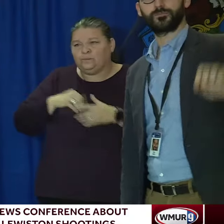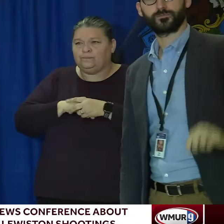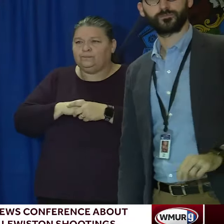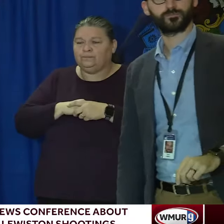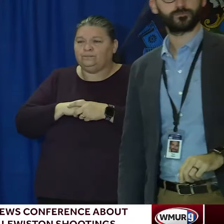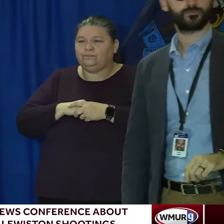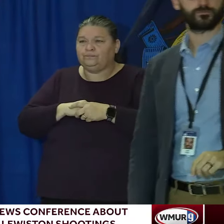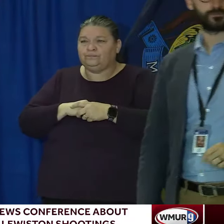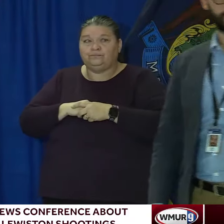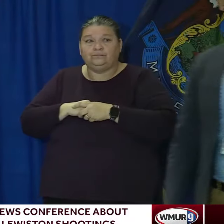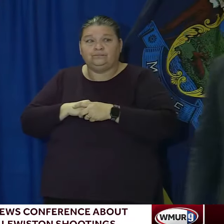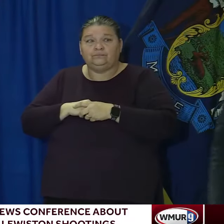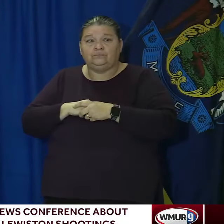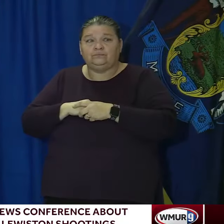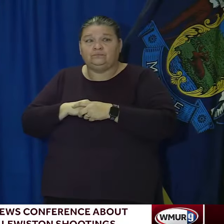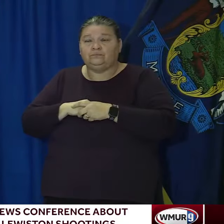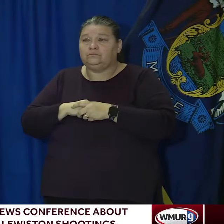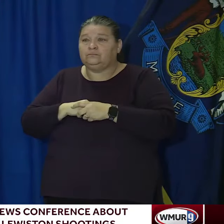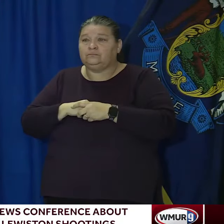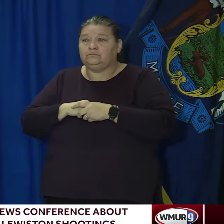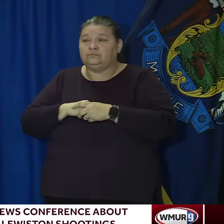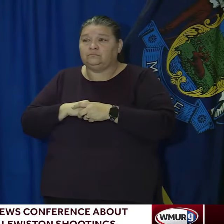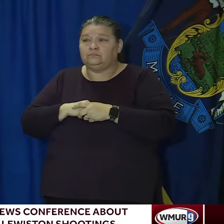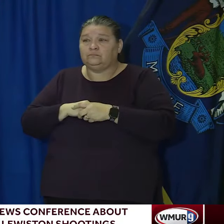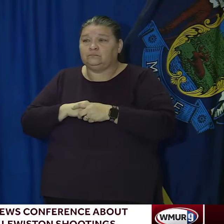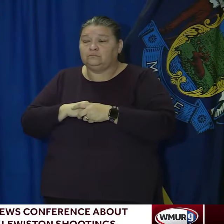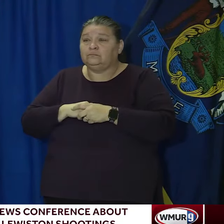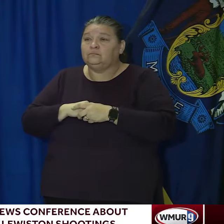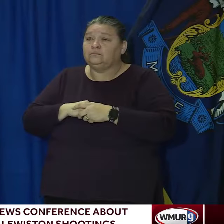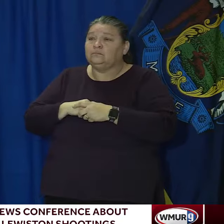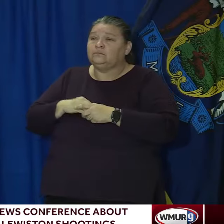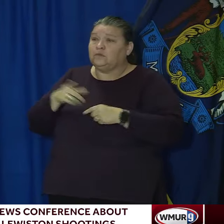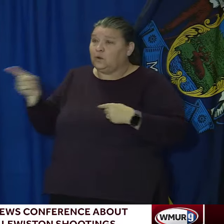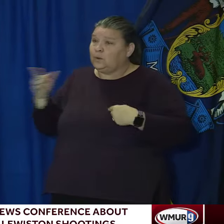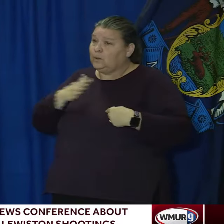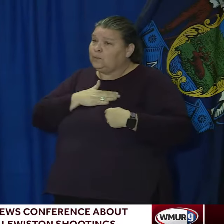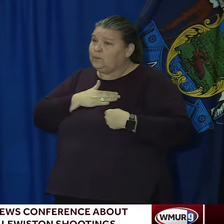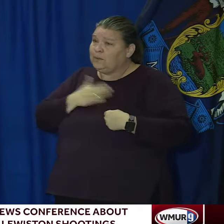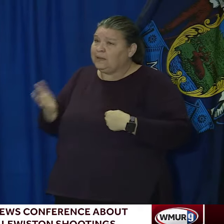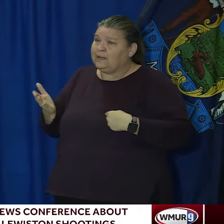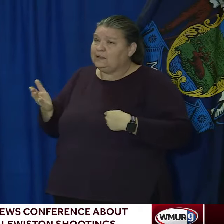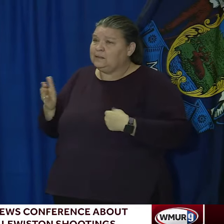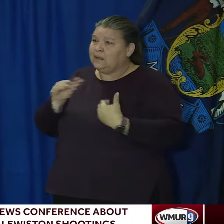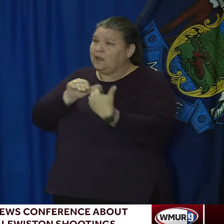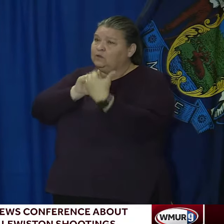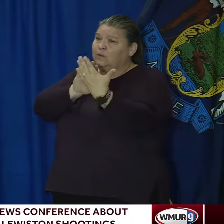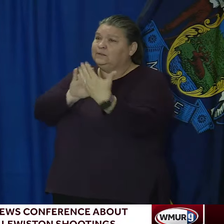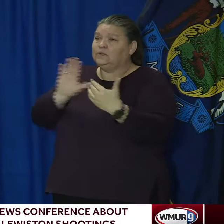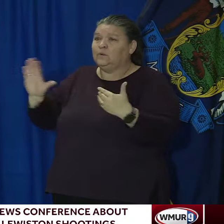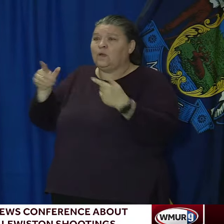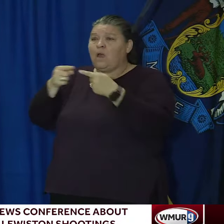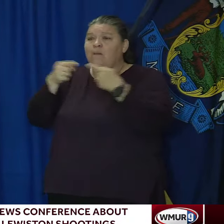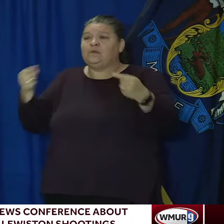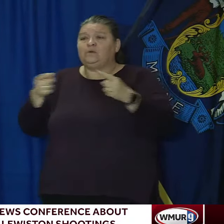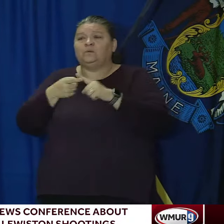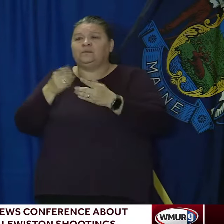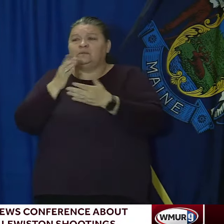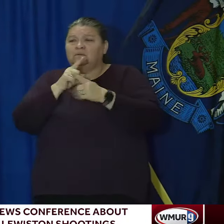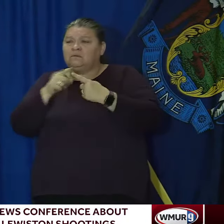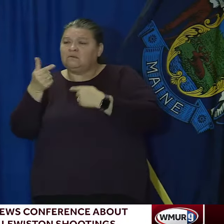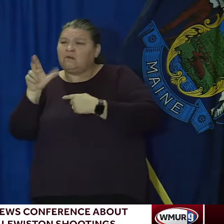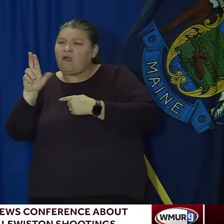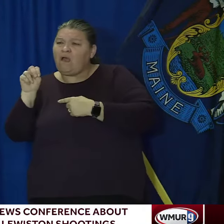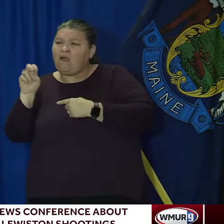you reconsidering your opposition to sorting gun laws in the bus? I think it's pretty clear that I actually have